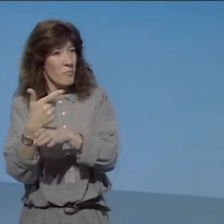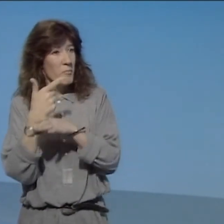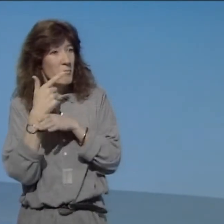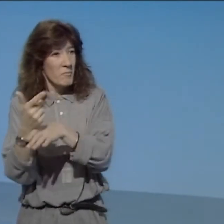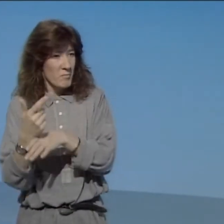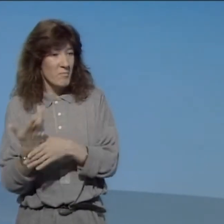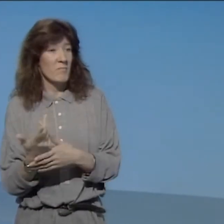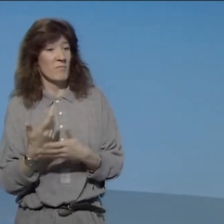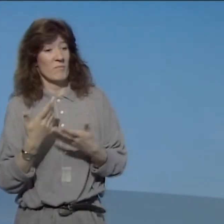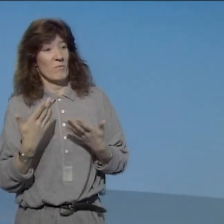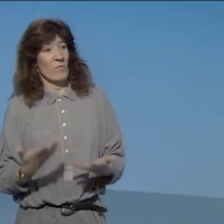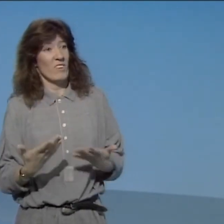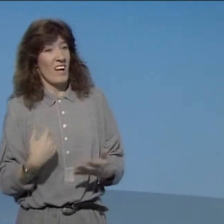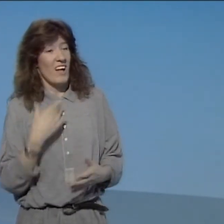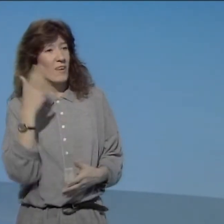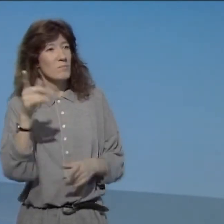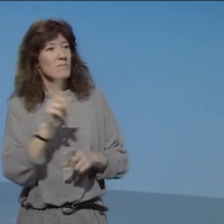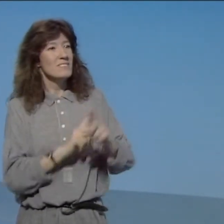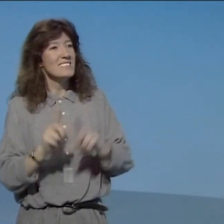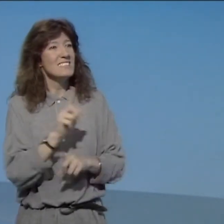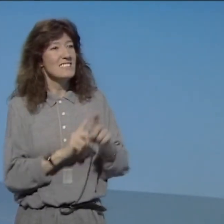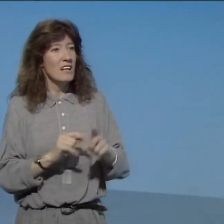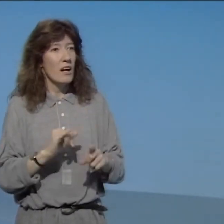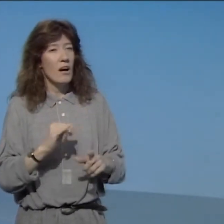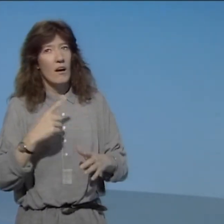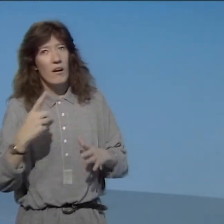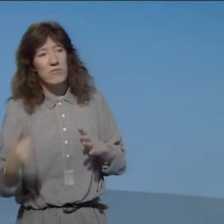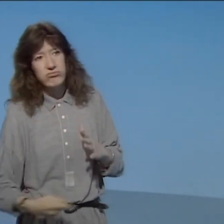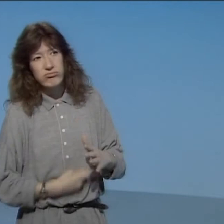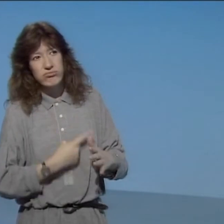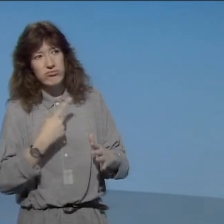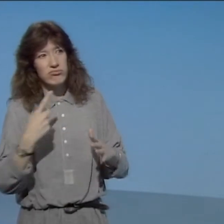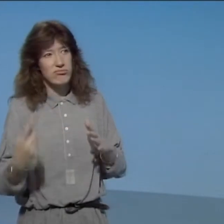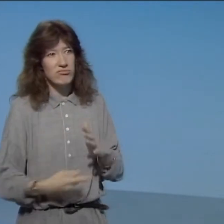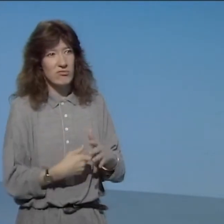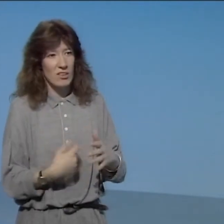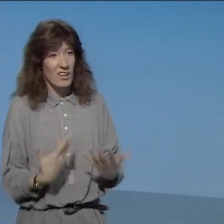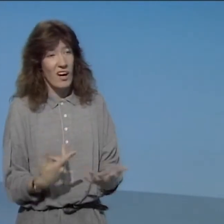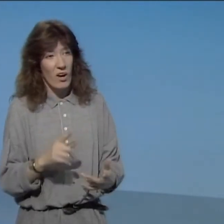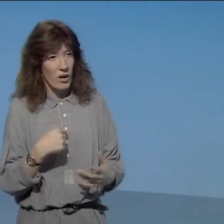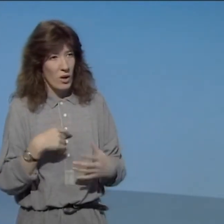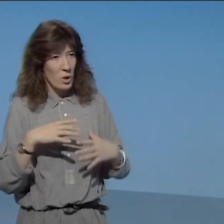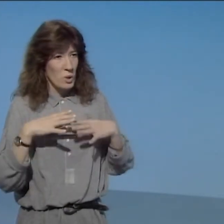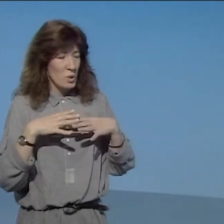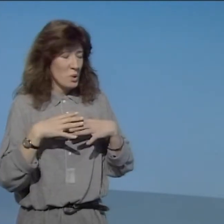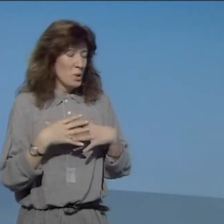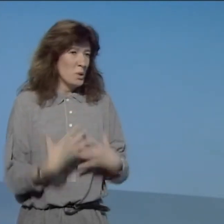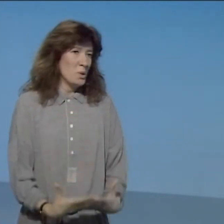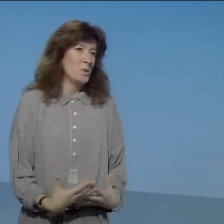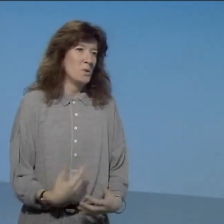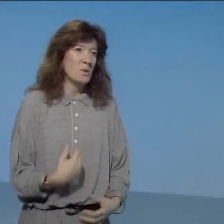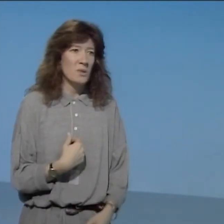filming. And today, I had a meeting that went on for hours and hours and hours. I'm exhausted.